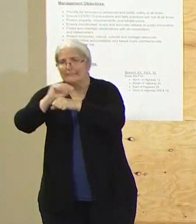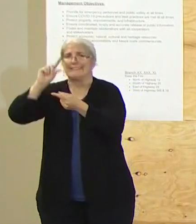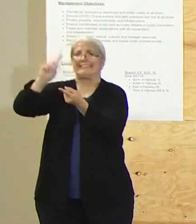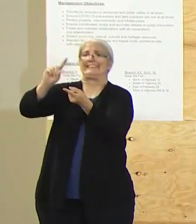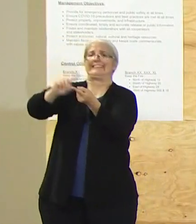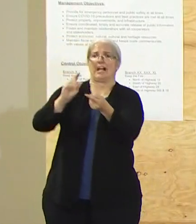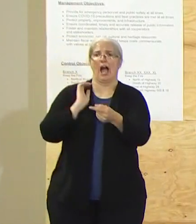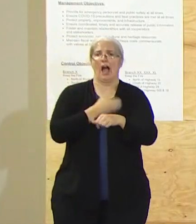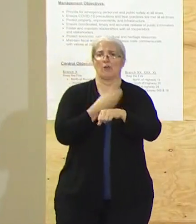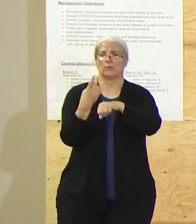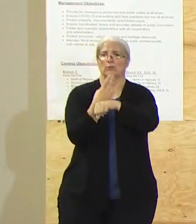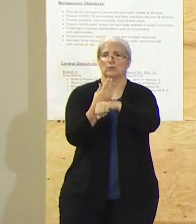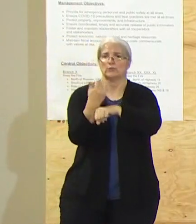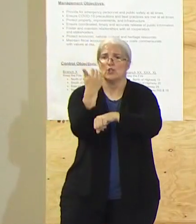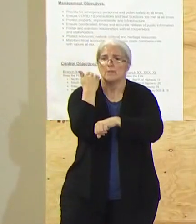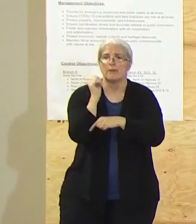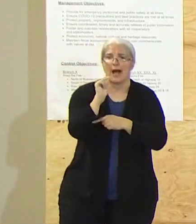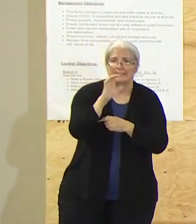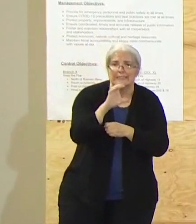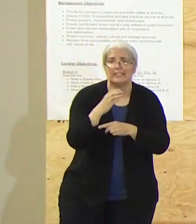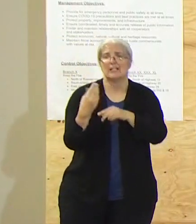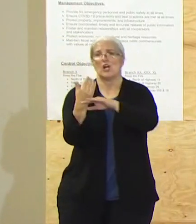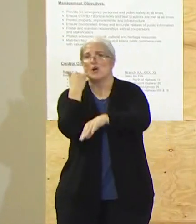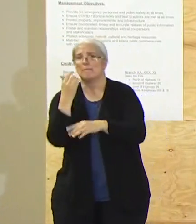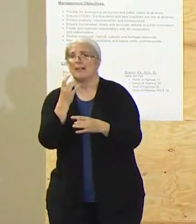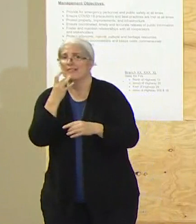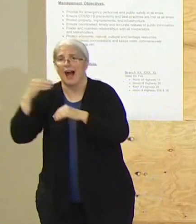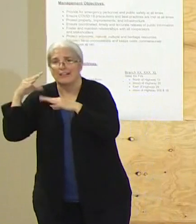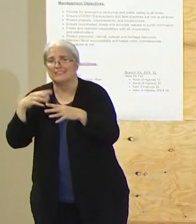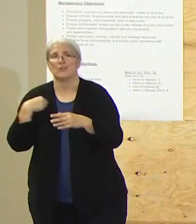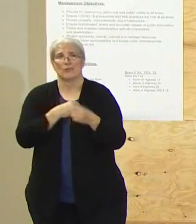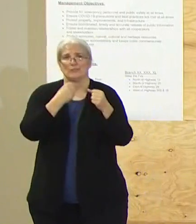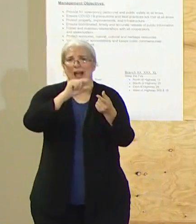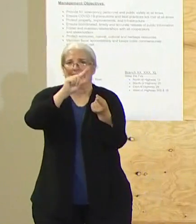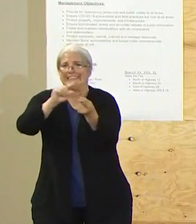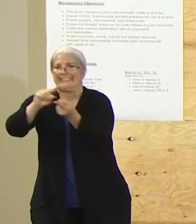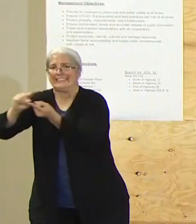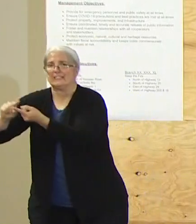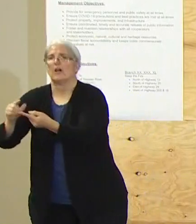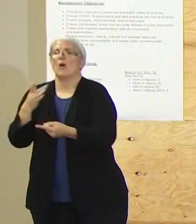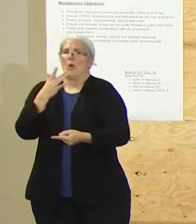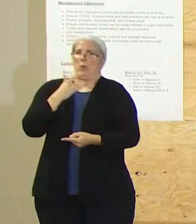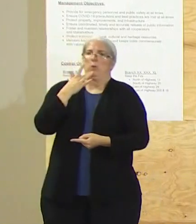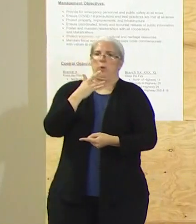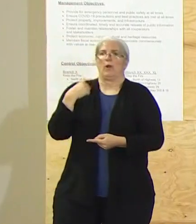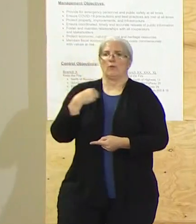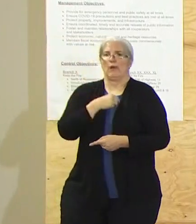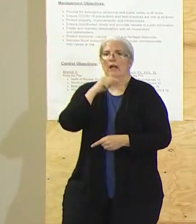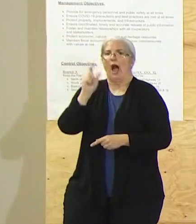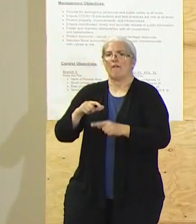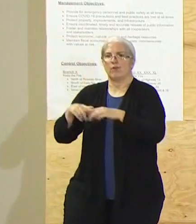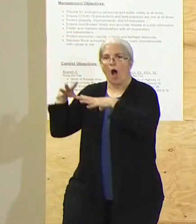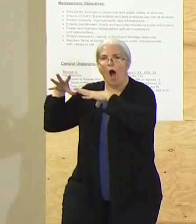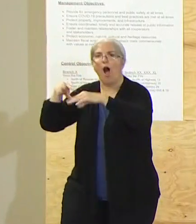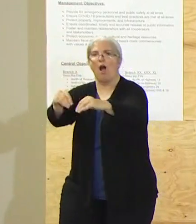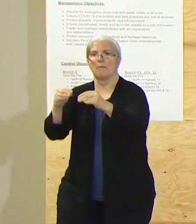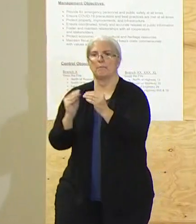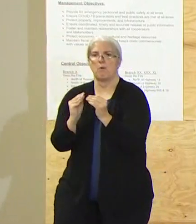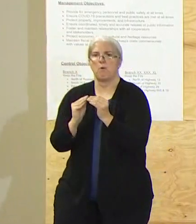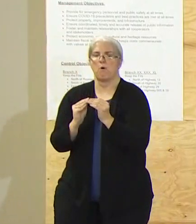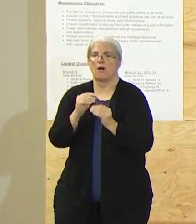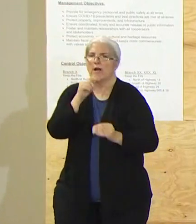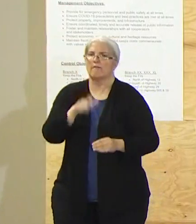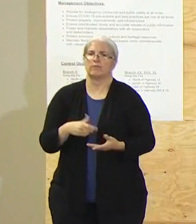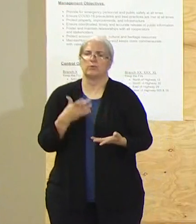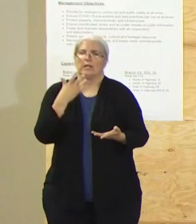private industry that really stepped up. We were able to avoid any subsequent de-energization in this state. So we're getting